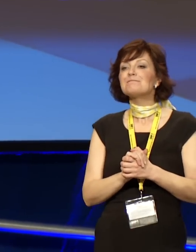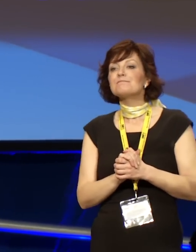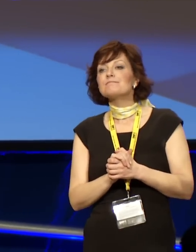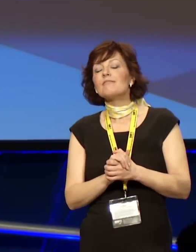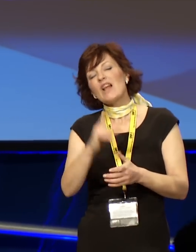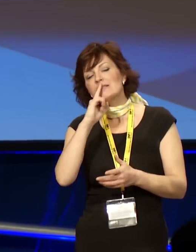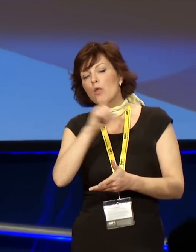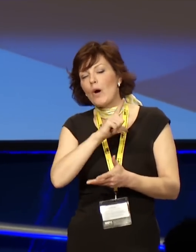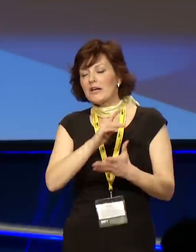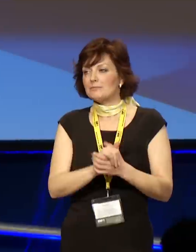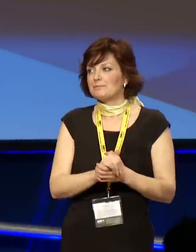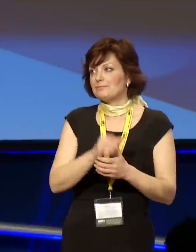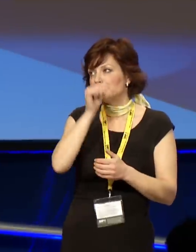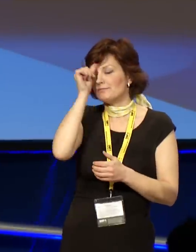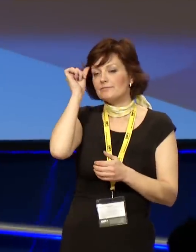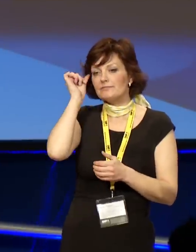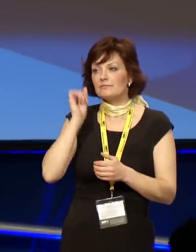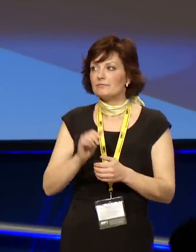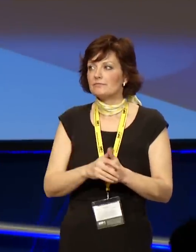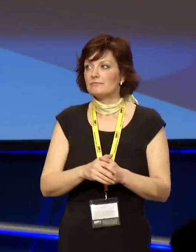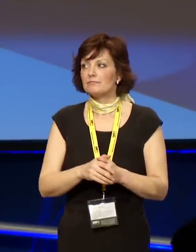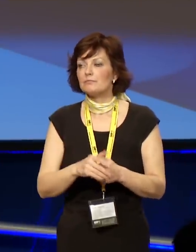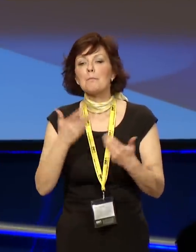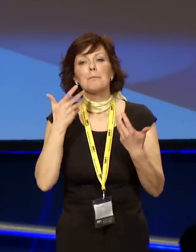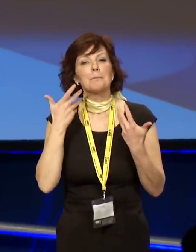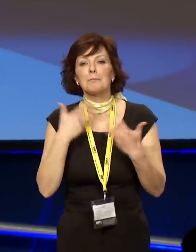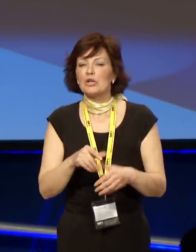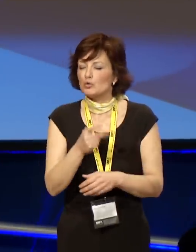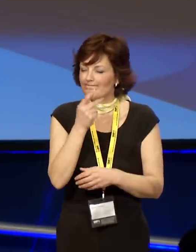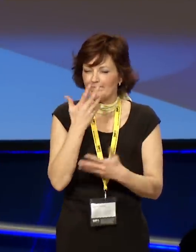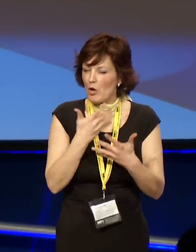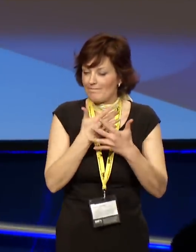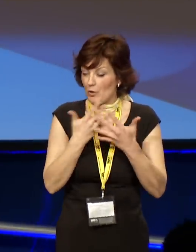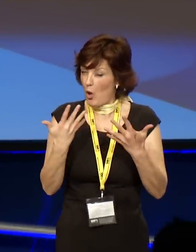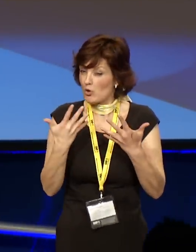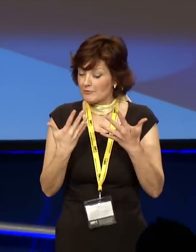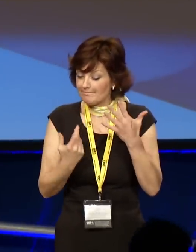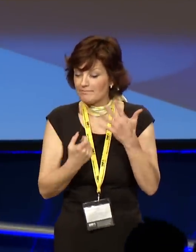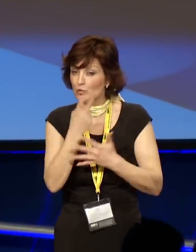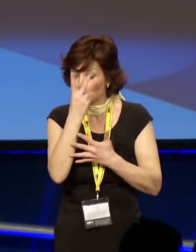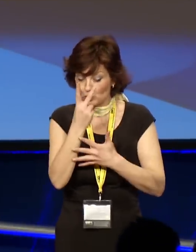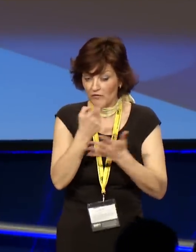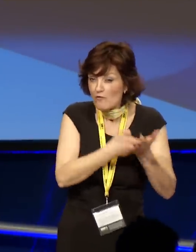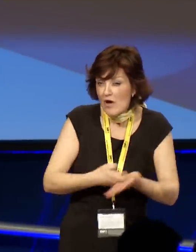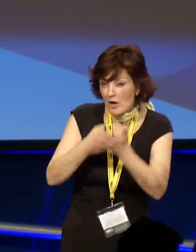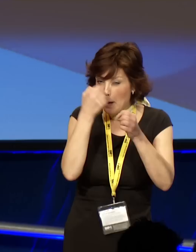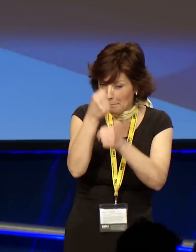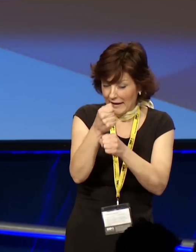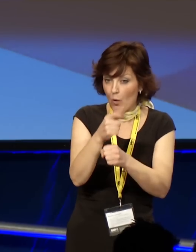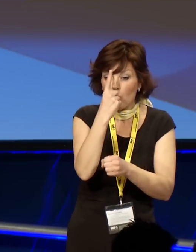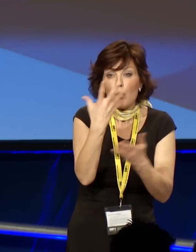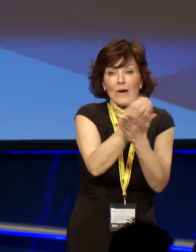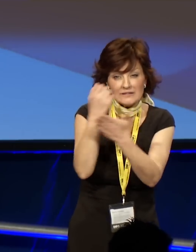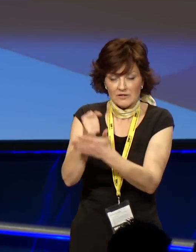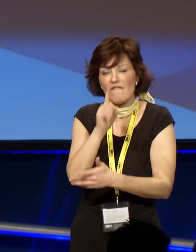I'll tell you why. There's been two enormous gains from the referendum campaign. The first gain, and